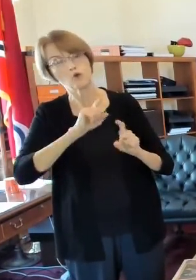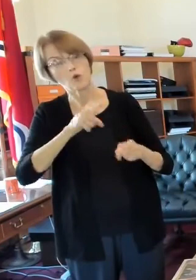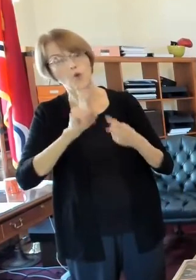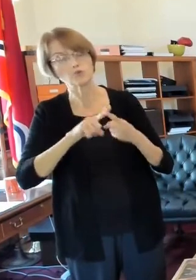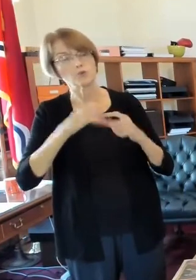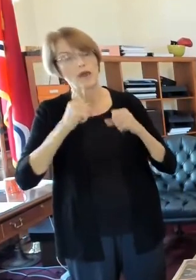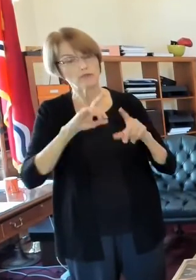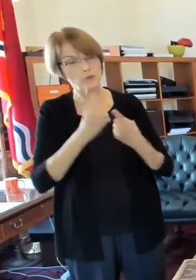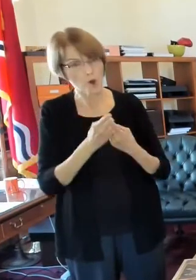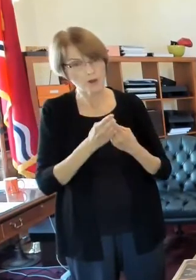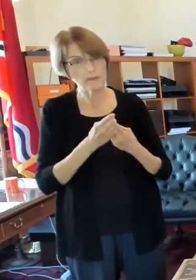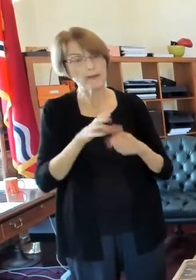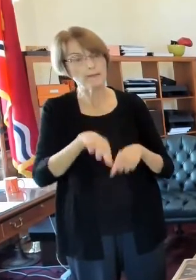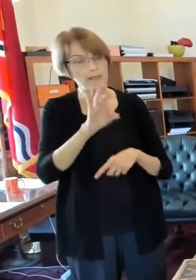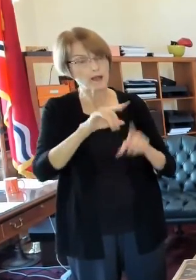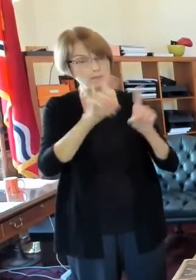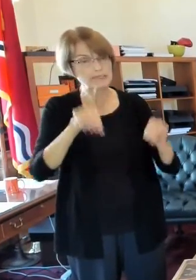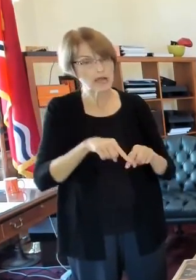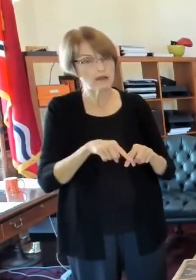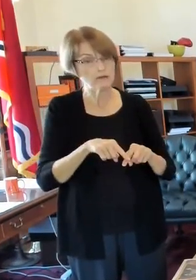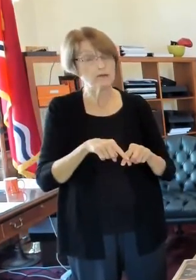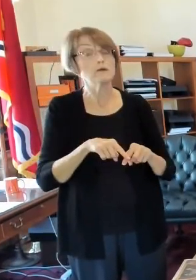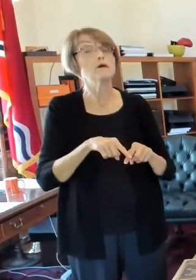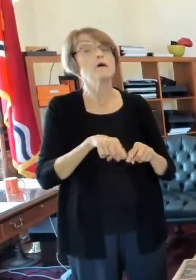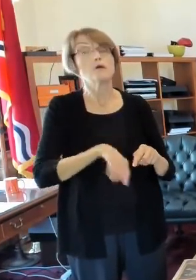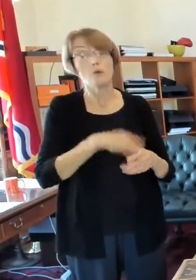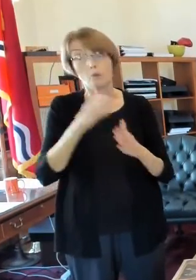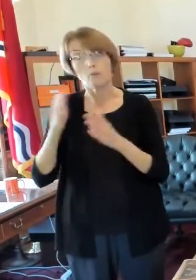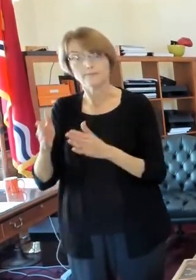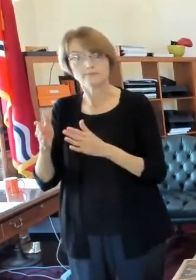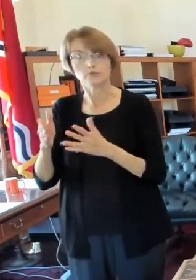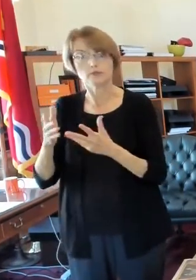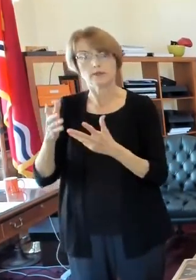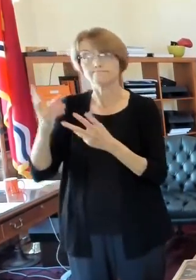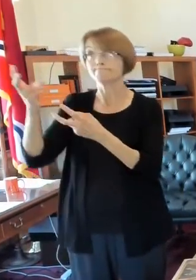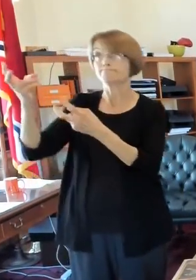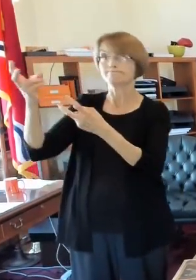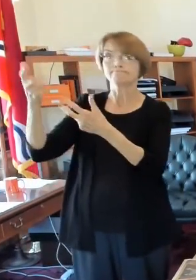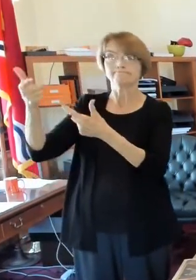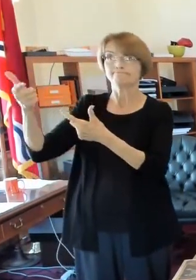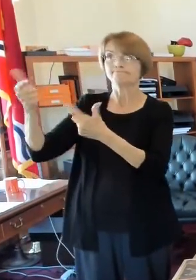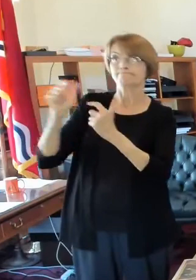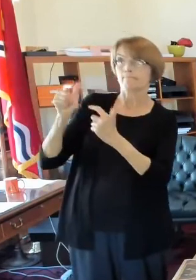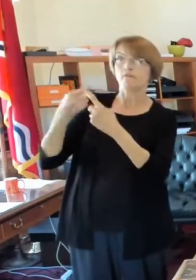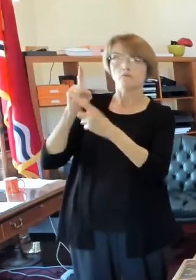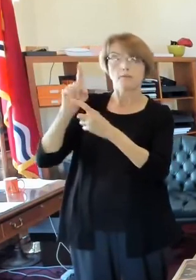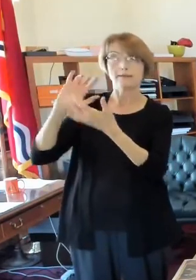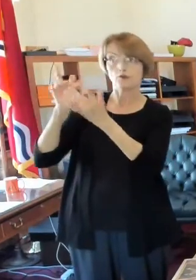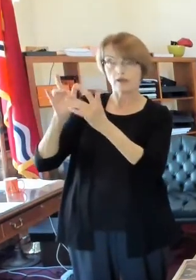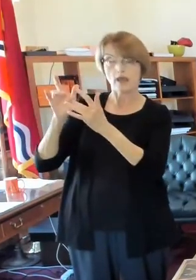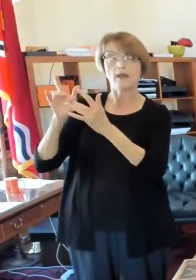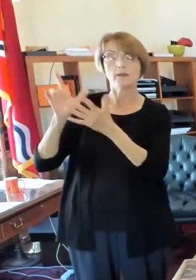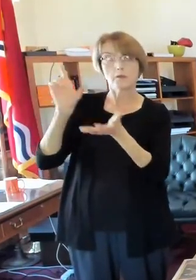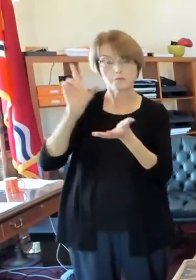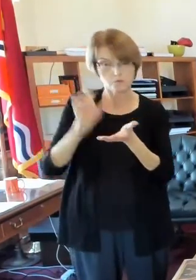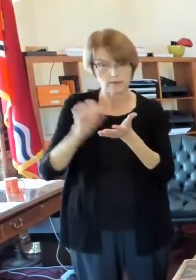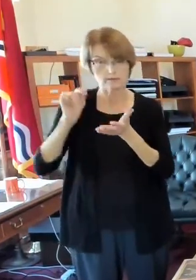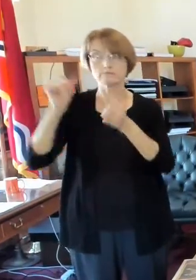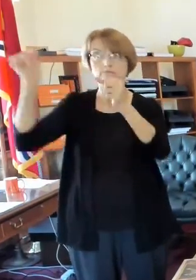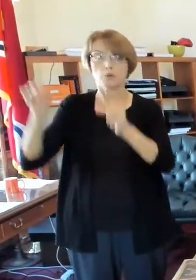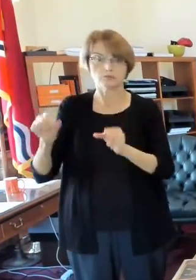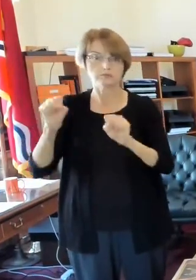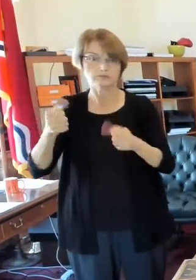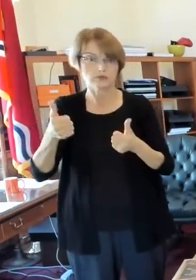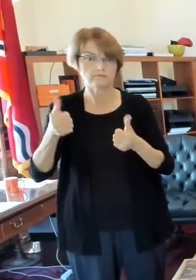which would probably be convenient for a lot of people if you've got a printer at home. So either of those